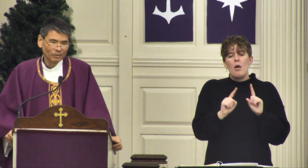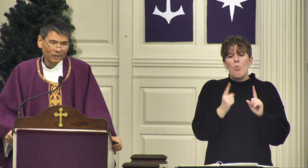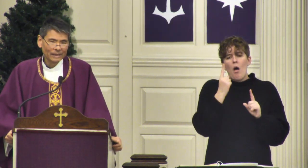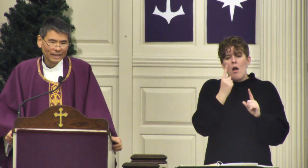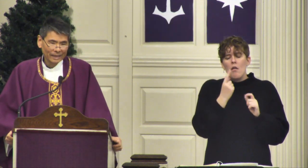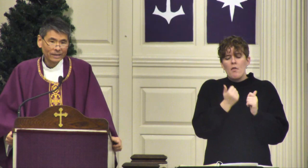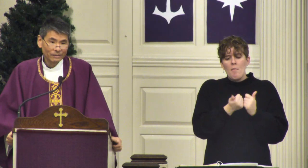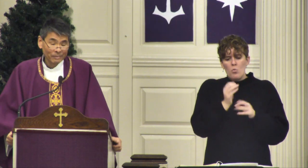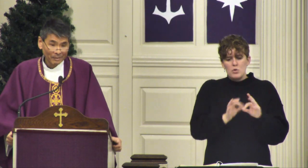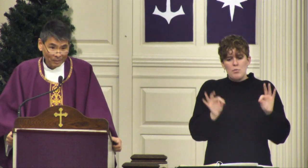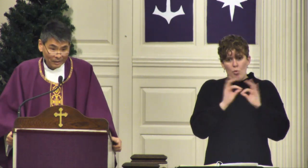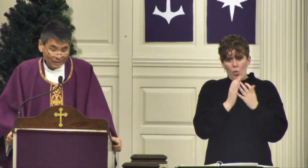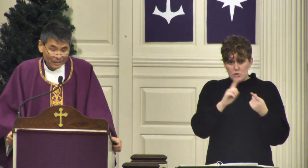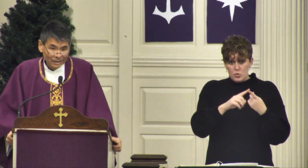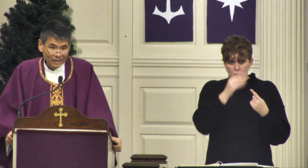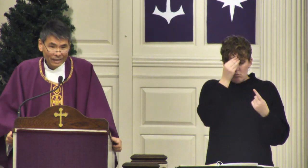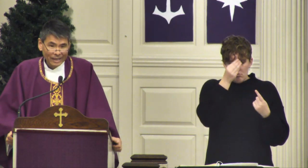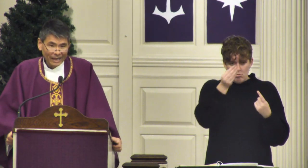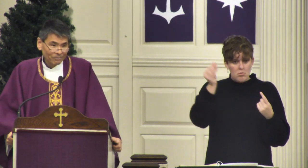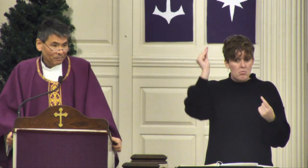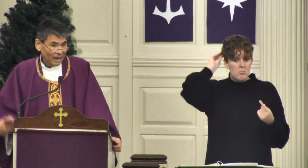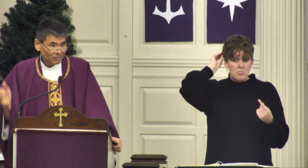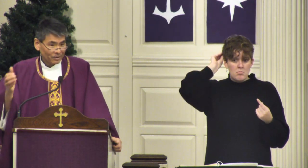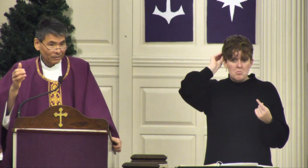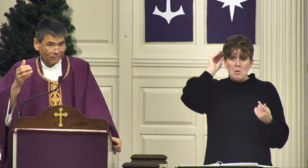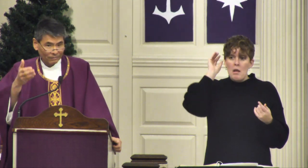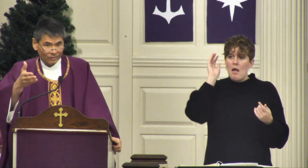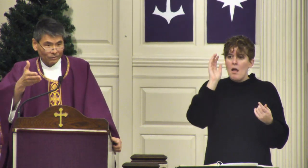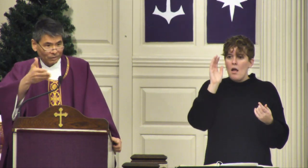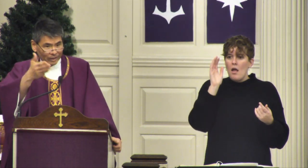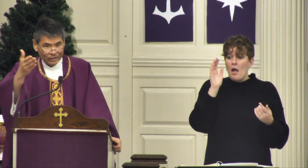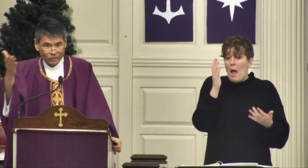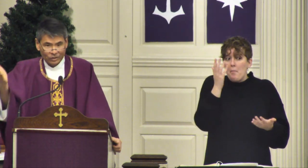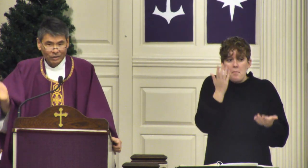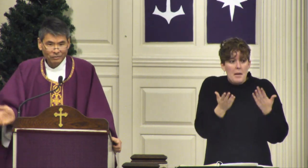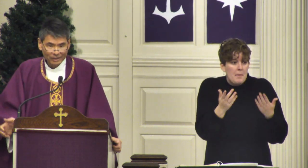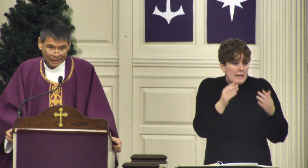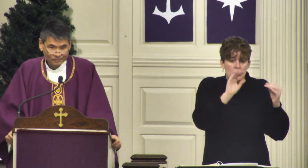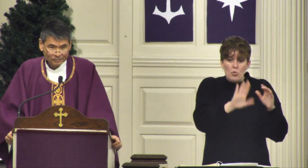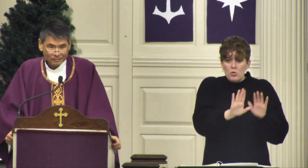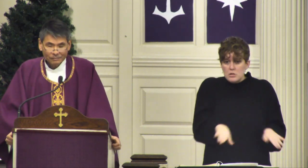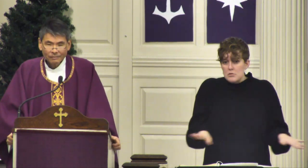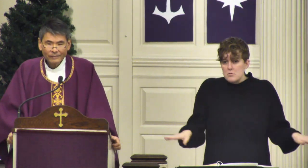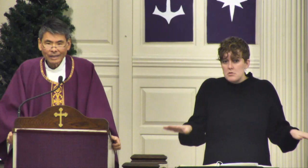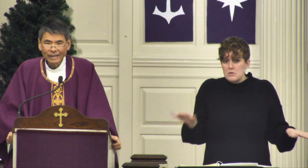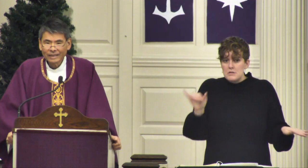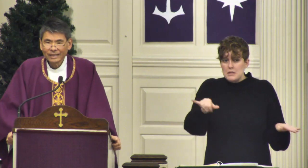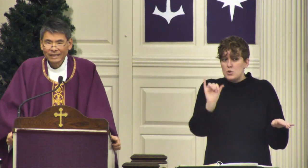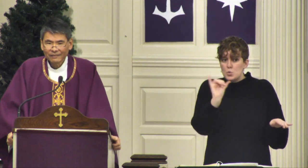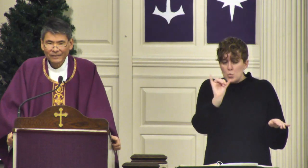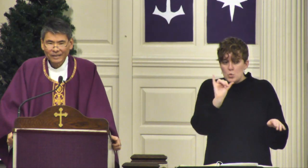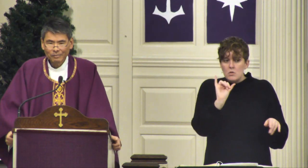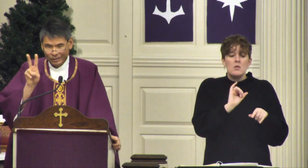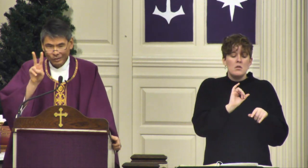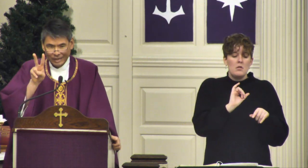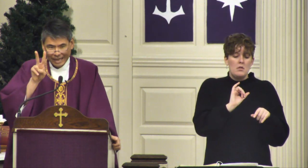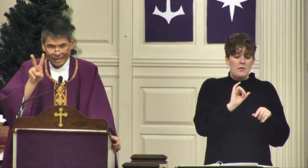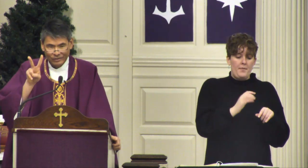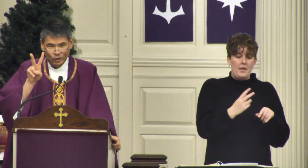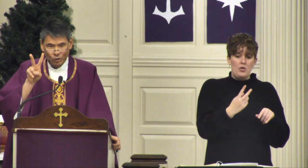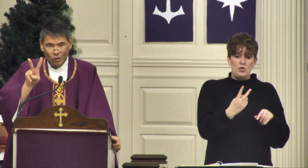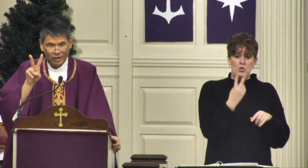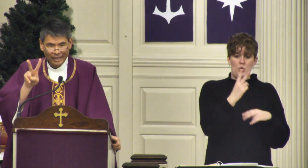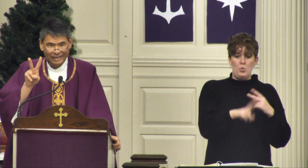important things to remember, and perhaps you teach your children this, is the difference between two kinds